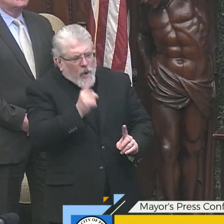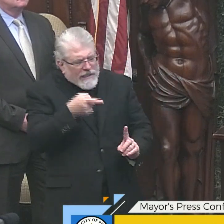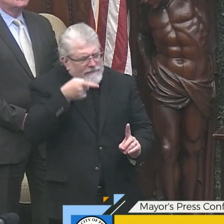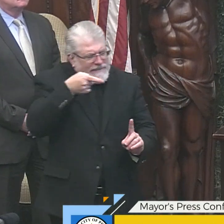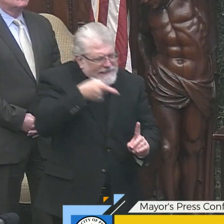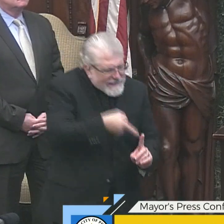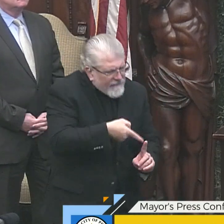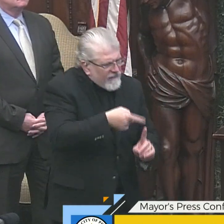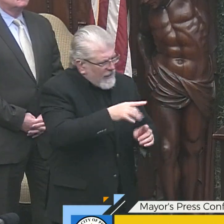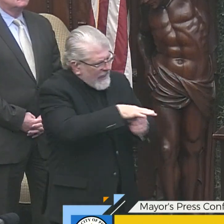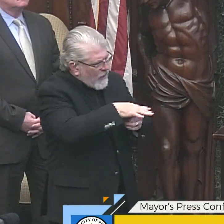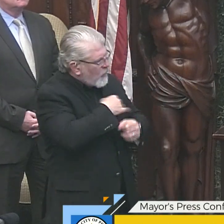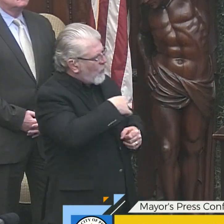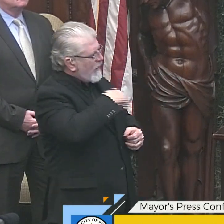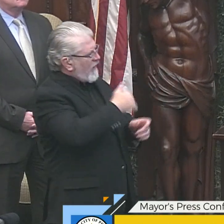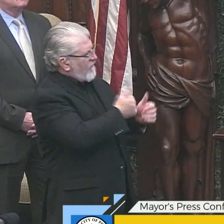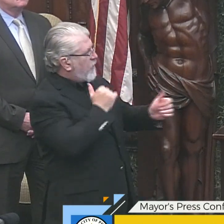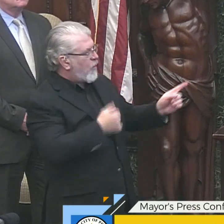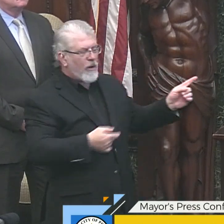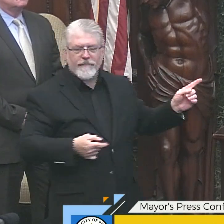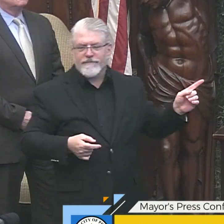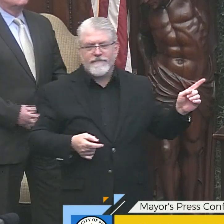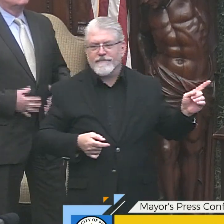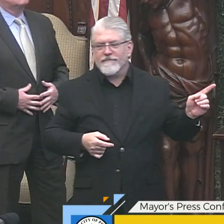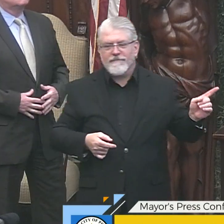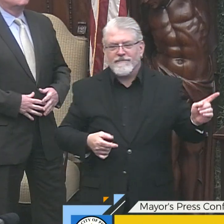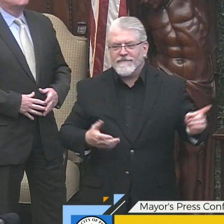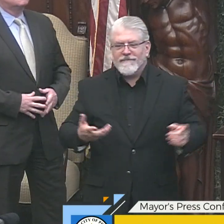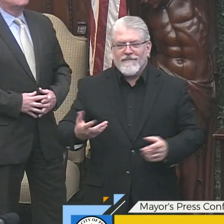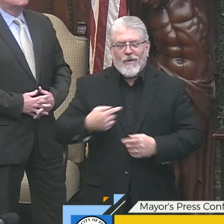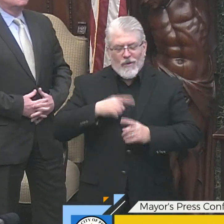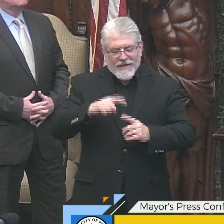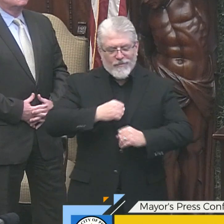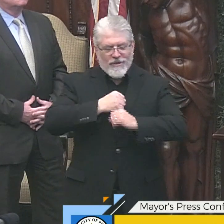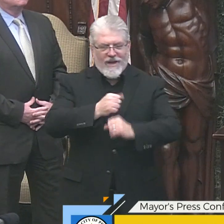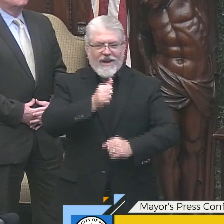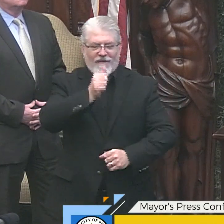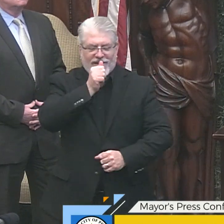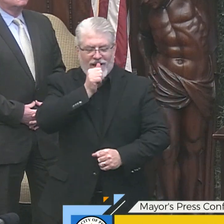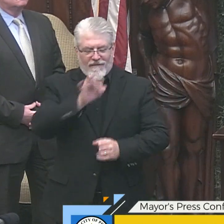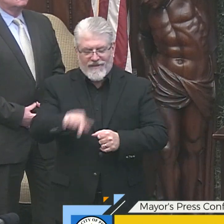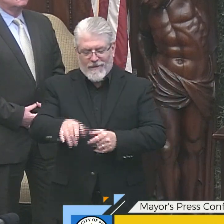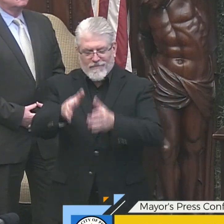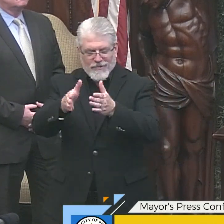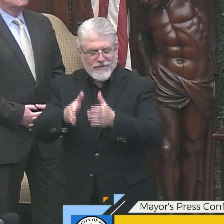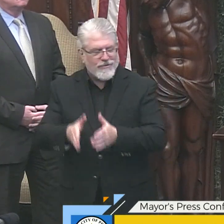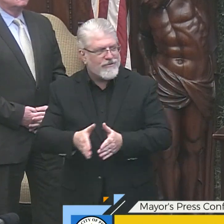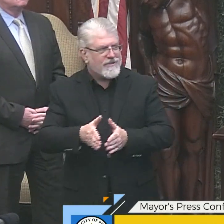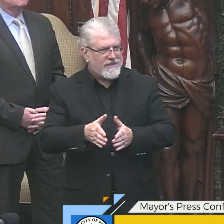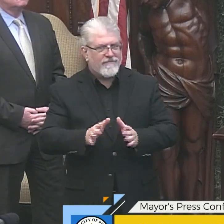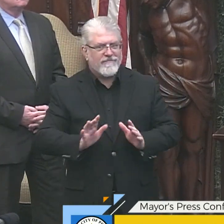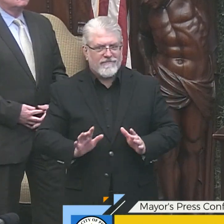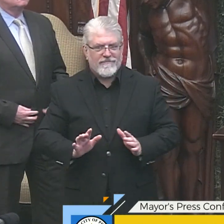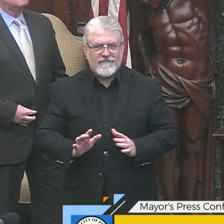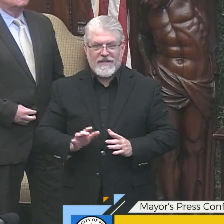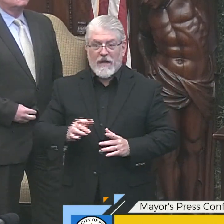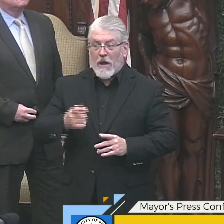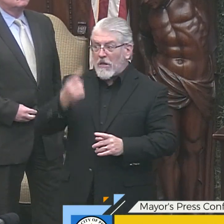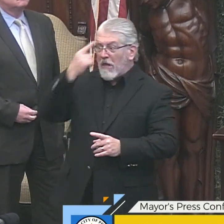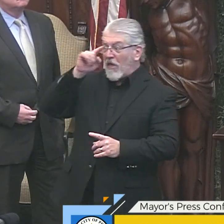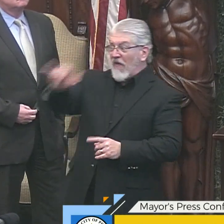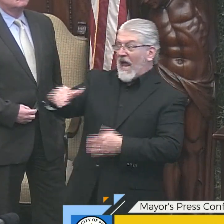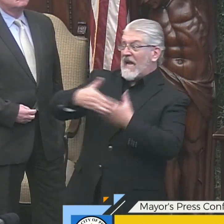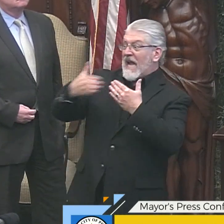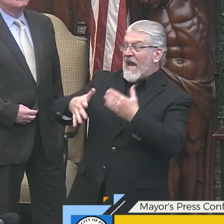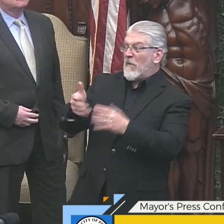of individual people. And it's not information the general public need to know that it's in this neighborhood versus that neighborhood. As I said, everyone should assume that it's everywhere.